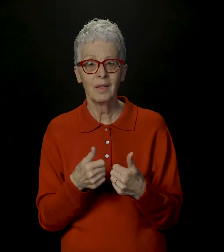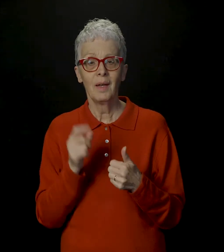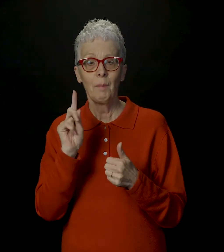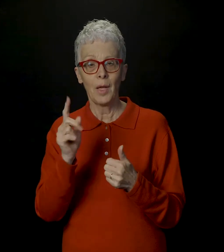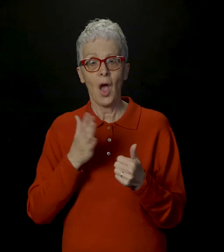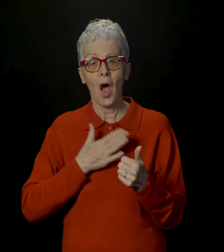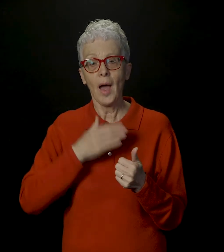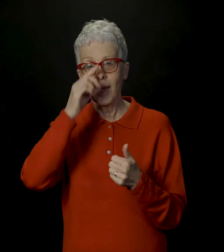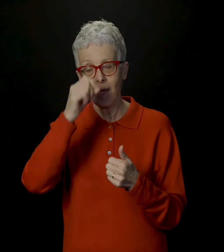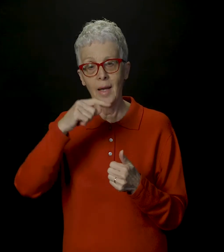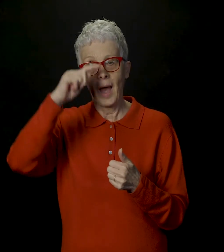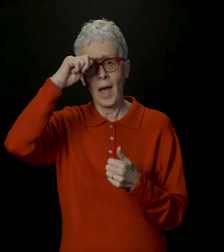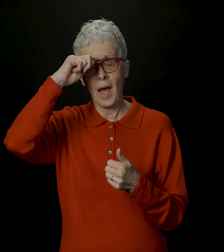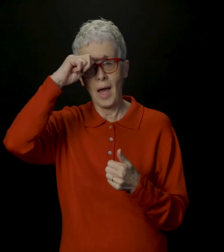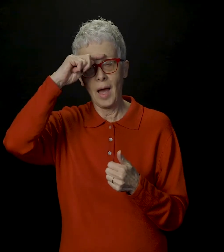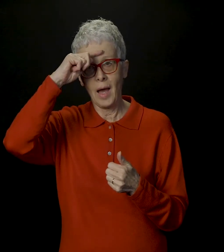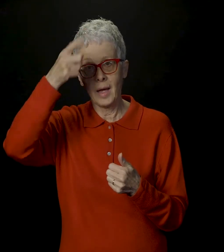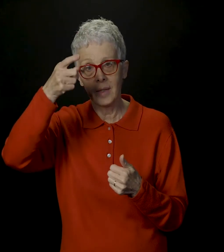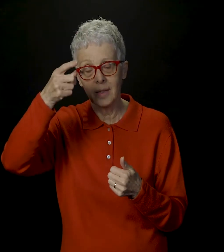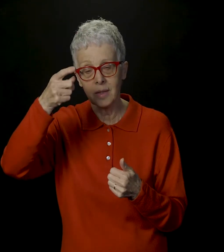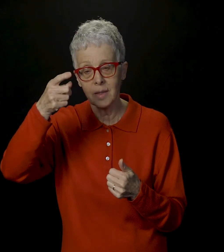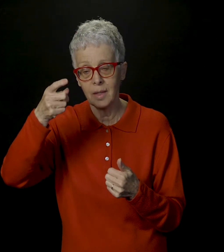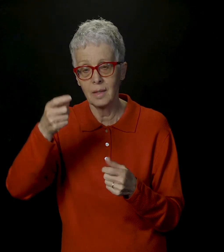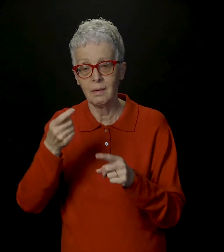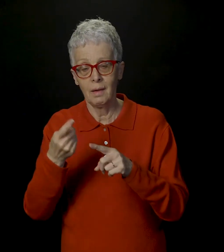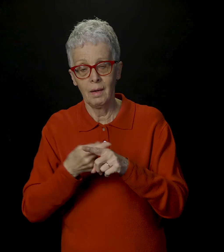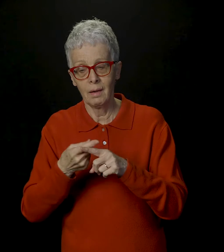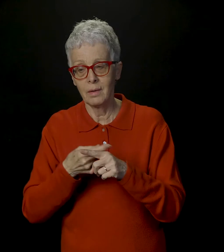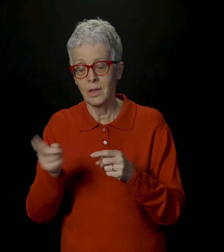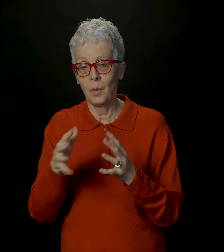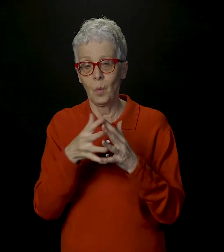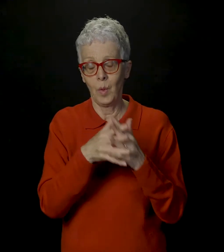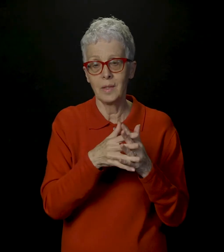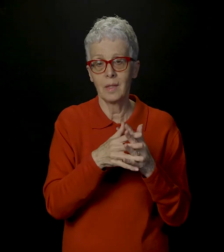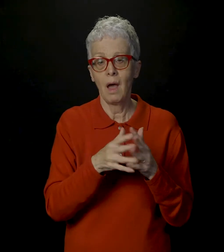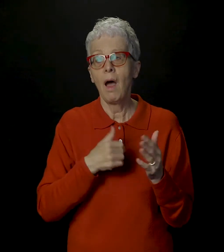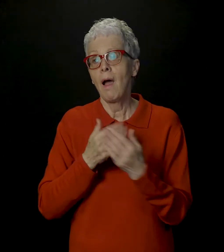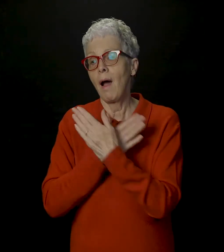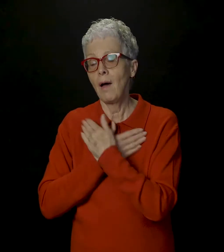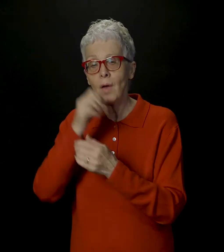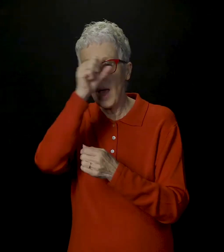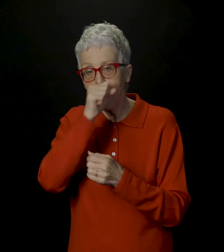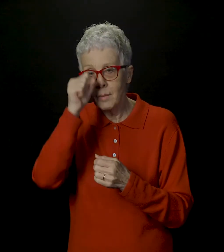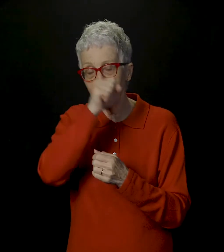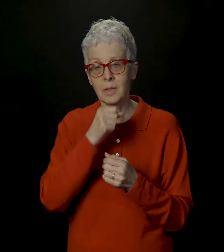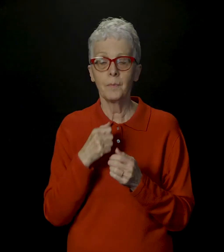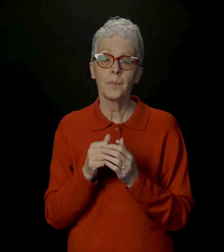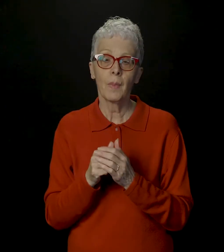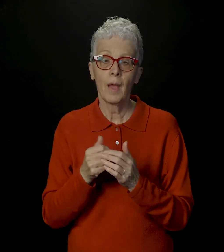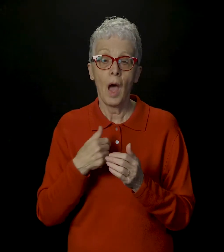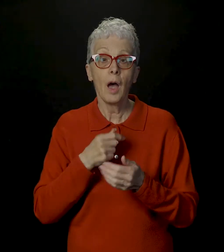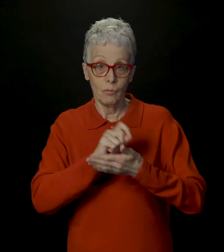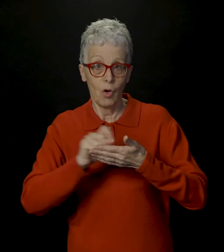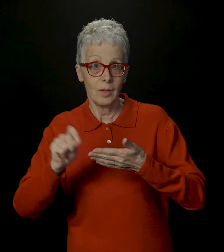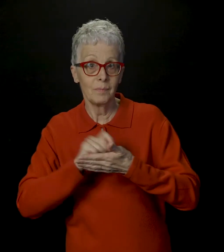But I can understand Both English and Western styles For you fellow horses out there I love animals I love the arts Opera And